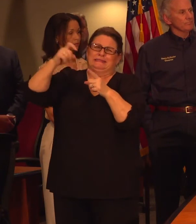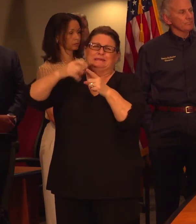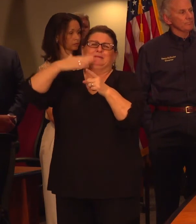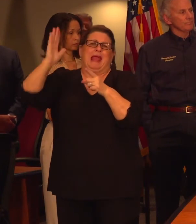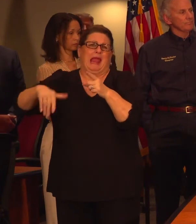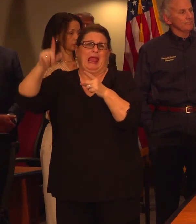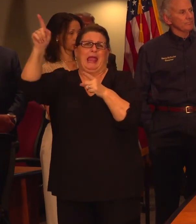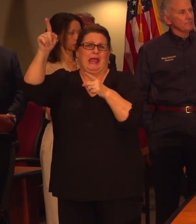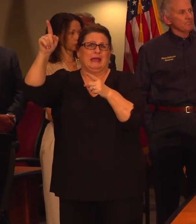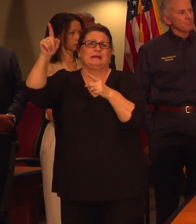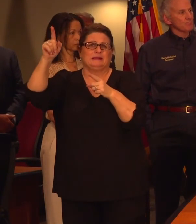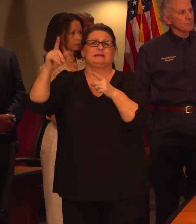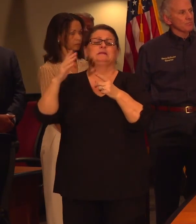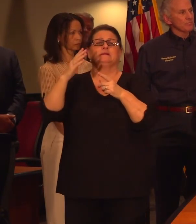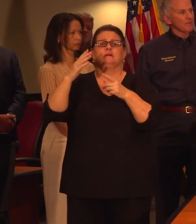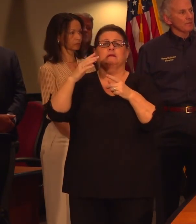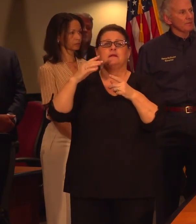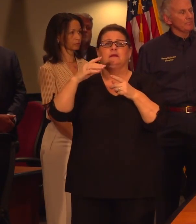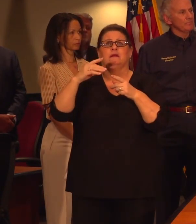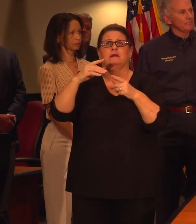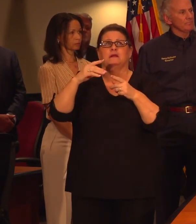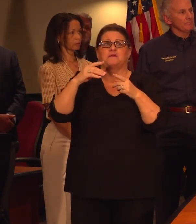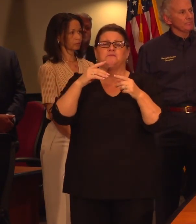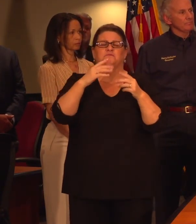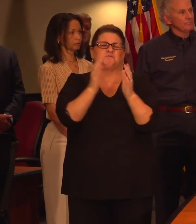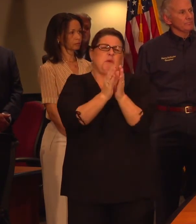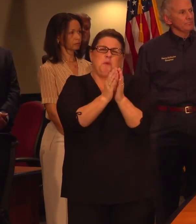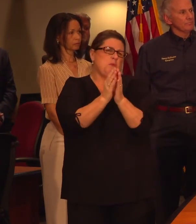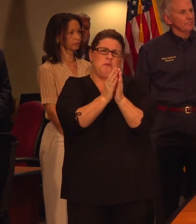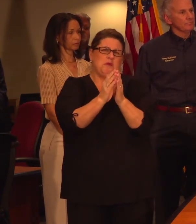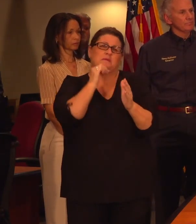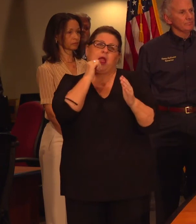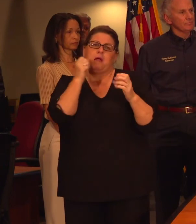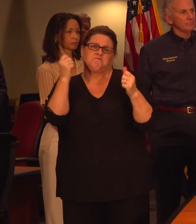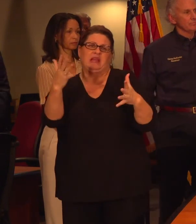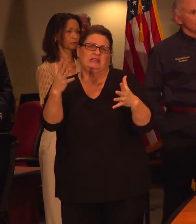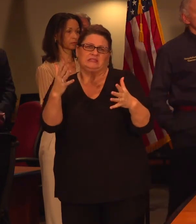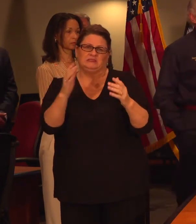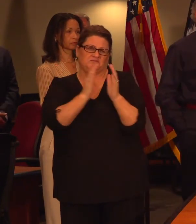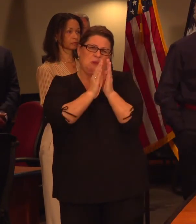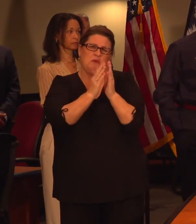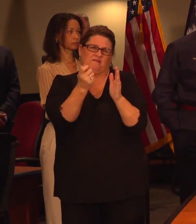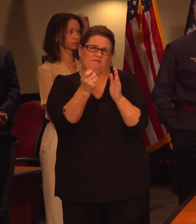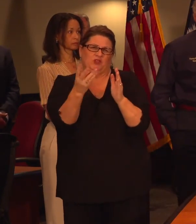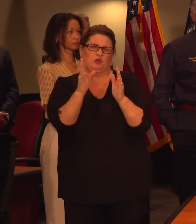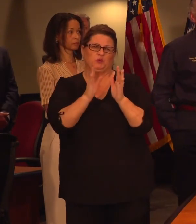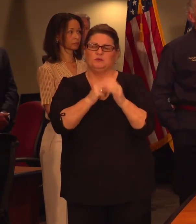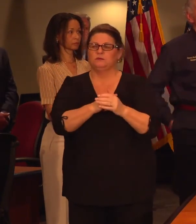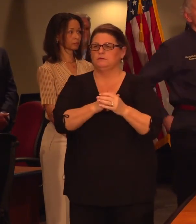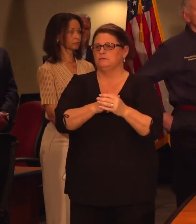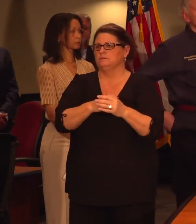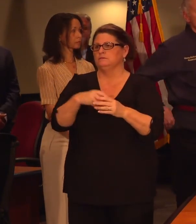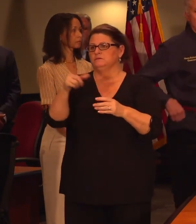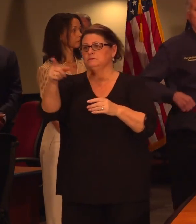we've seen some low level, but I wouldn't say large numbers at this point. Dr. Osmond,